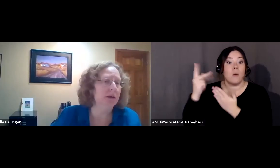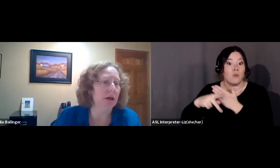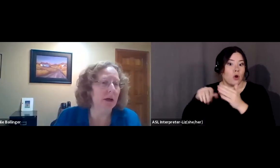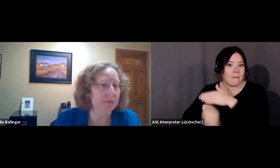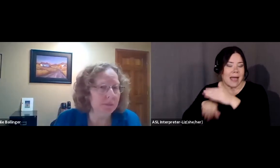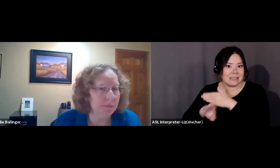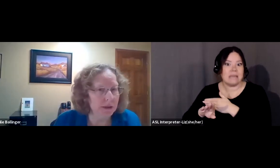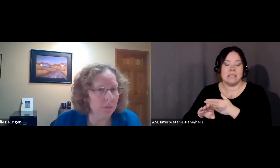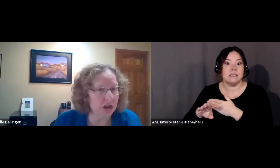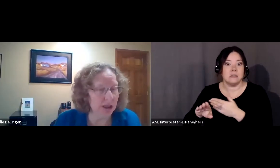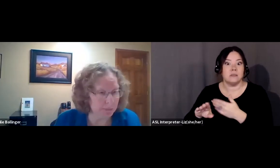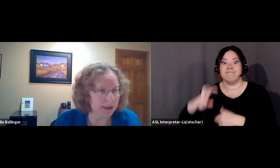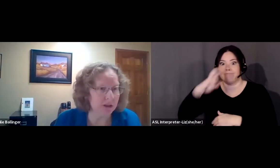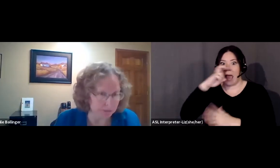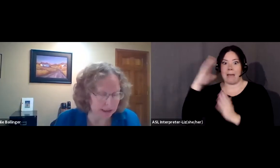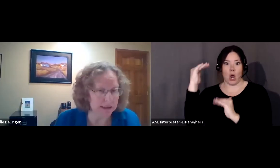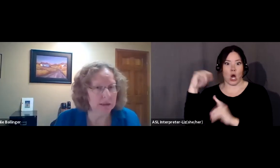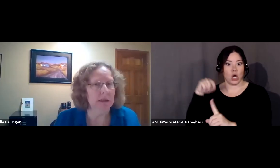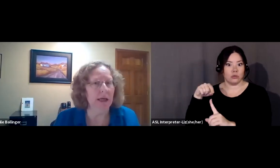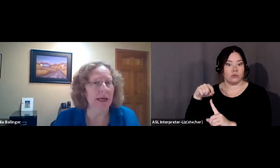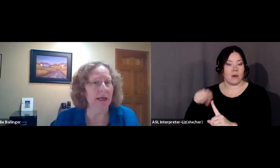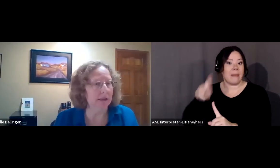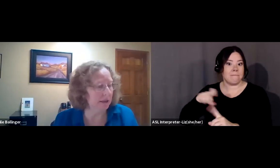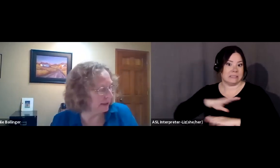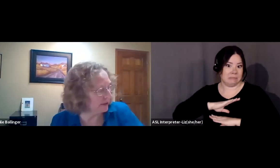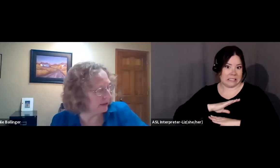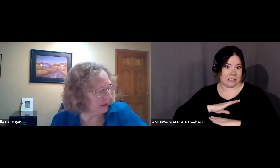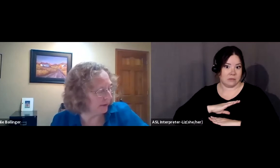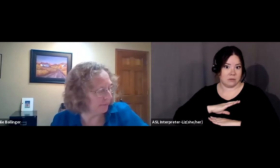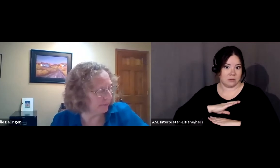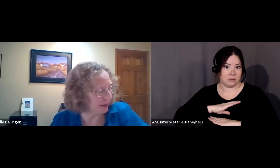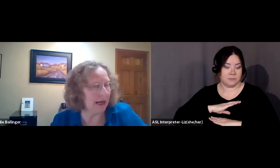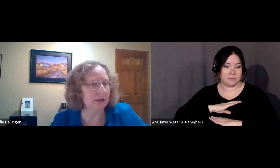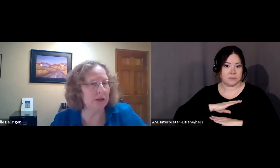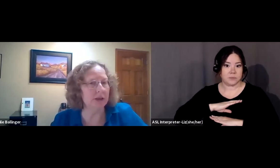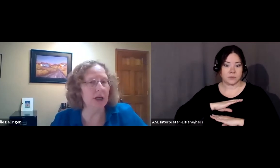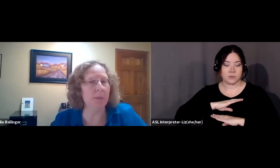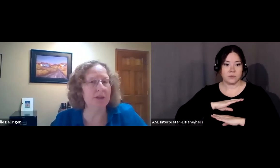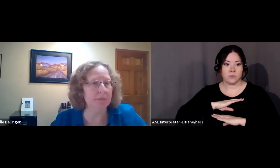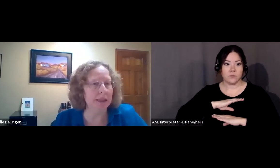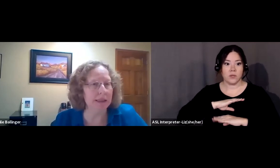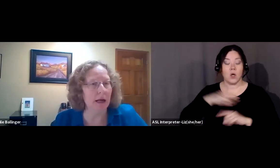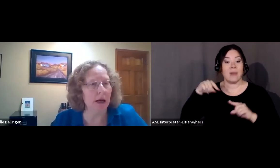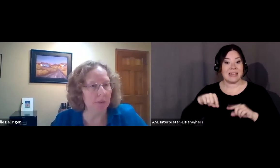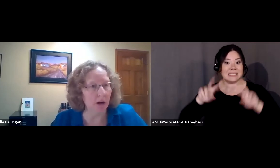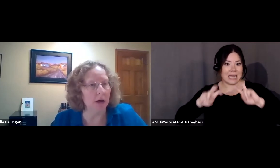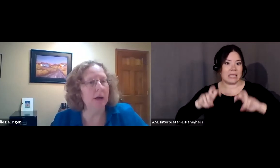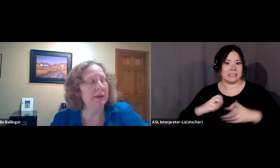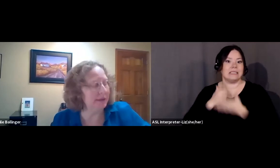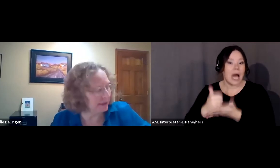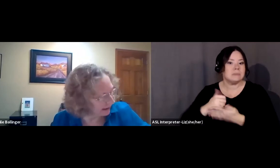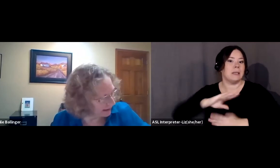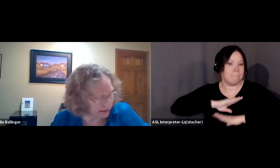bar in which they must meet. And this analysis helps them meet that high